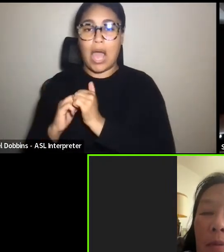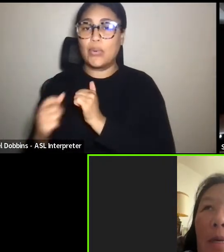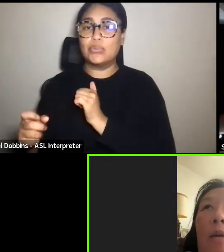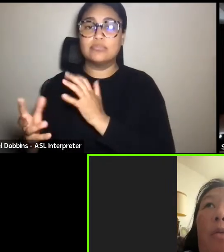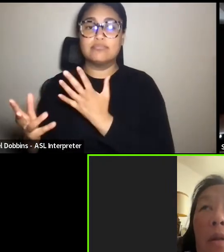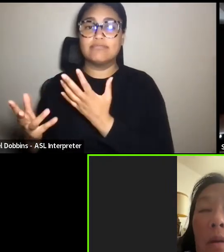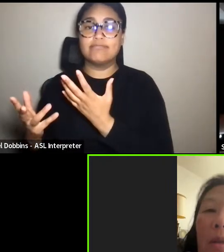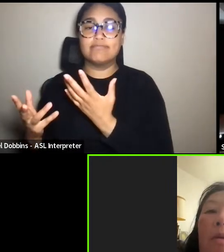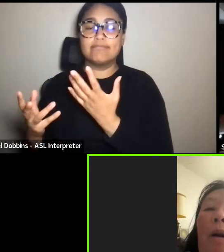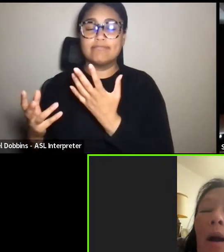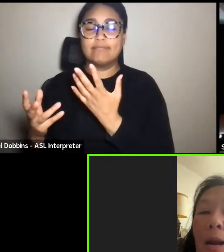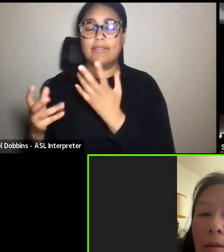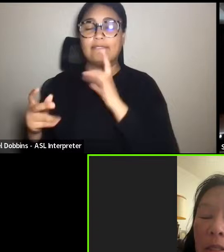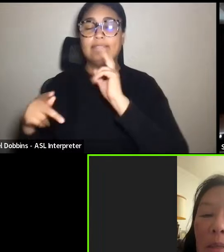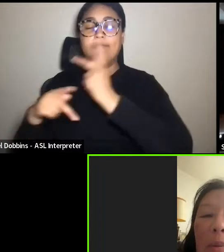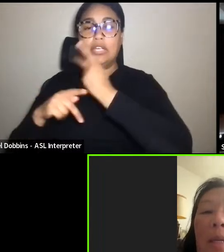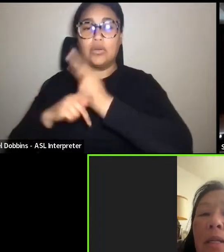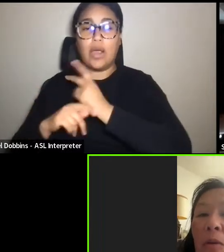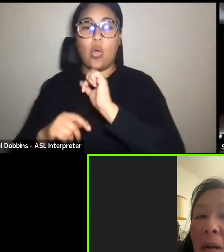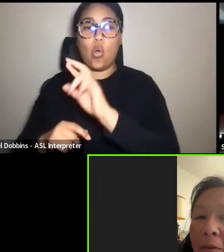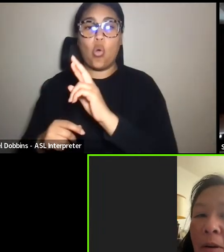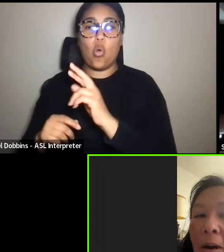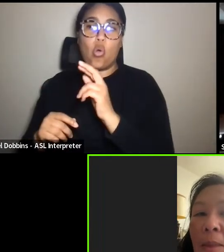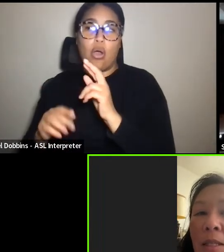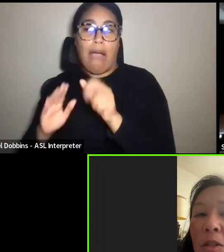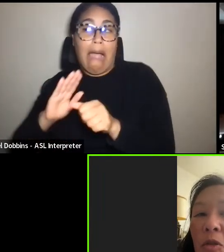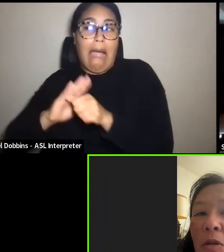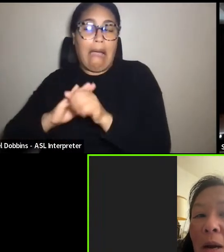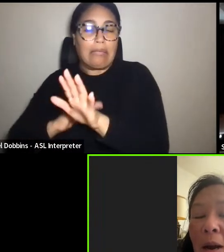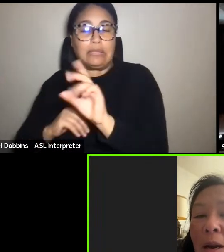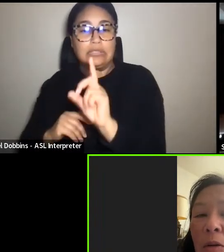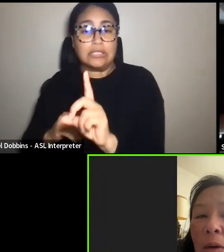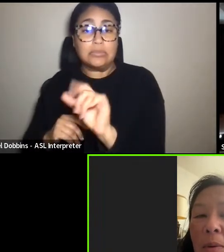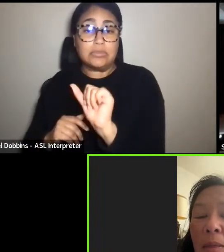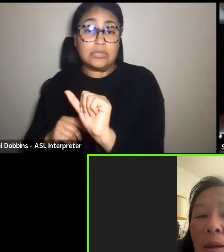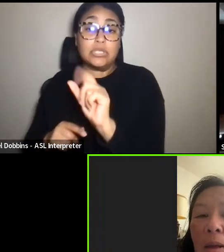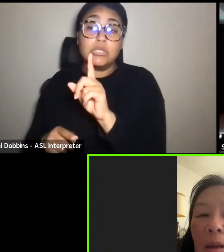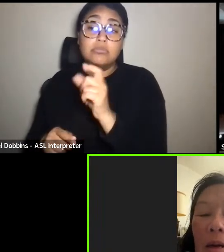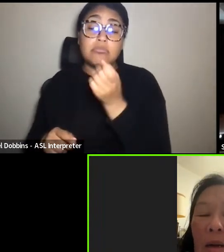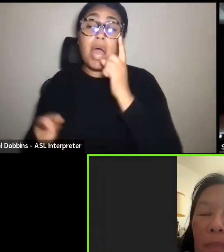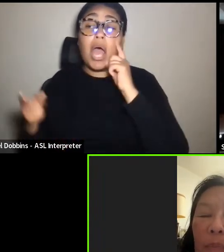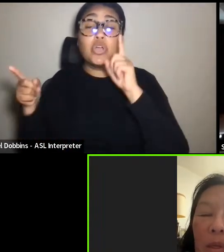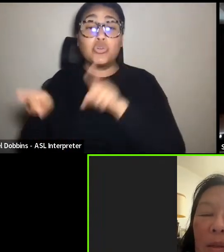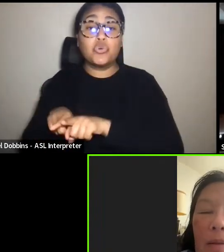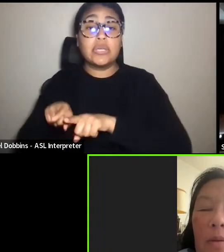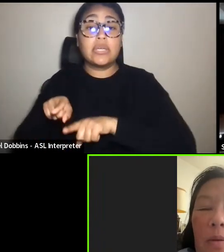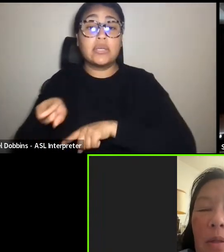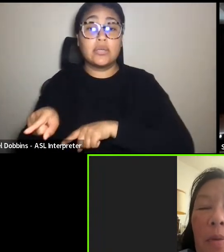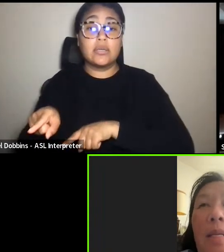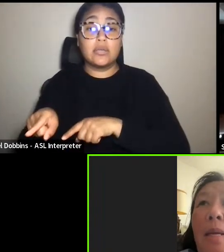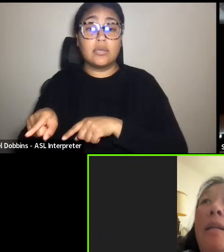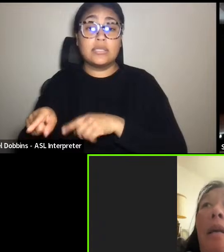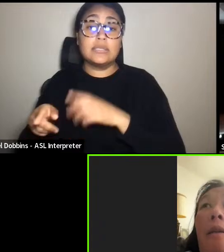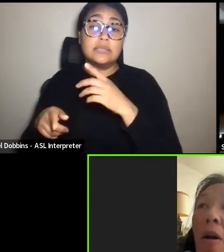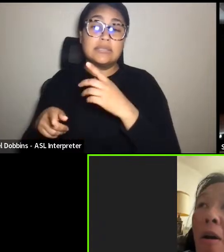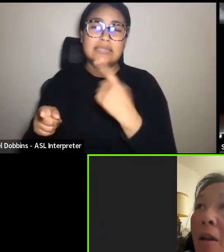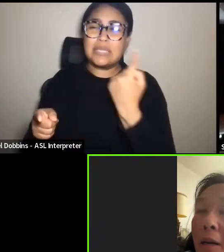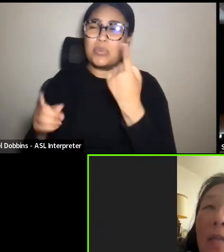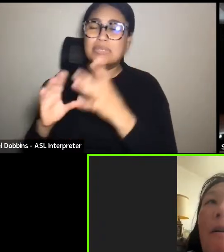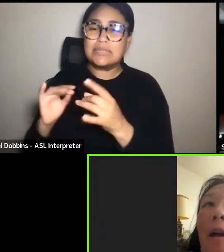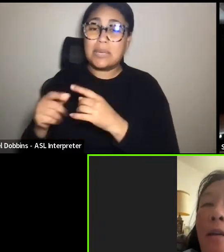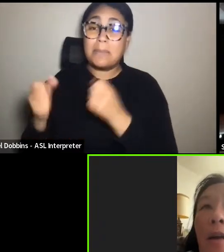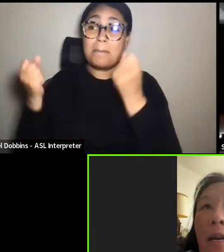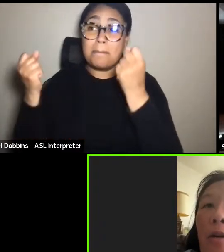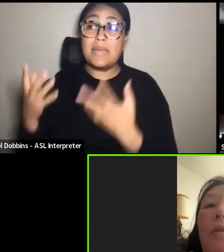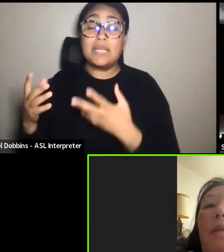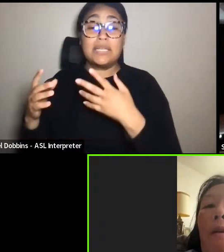know, kind of work their way through or hide their disability or whatever. And that's true. I agree with um, someone that said, yeah, there are a lot of